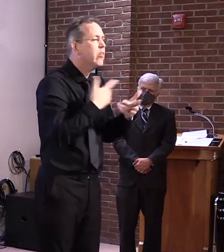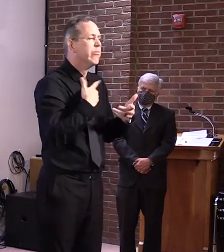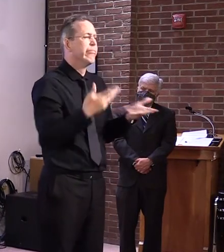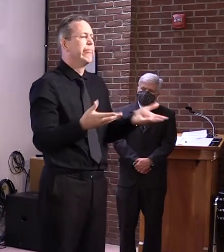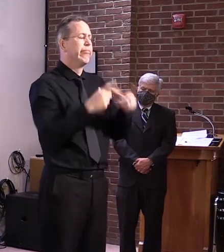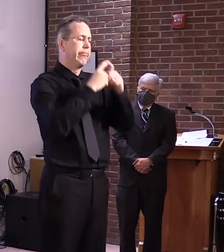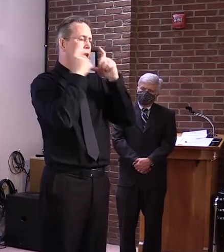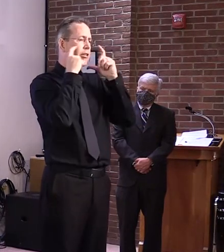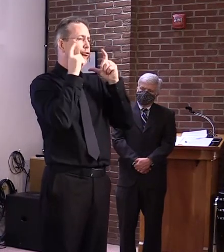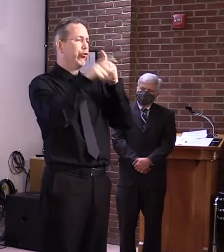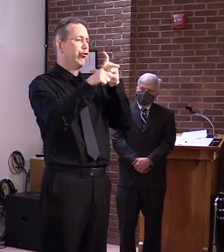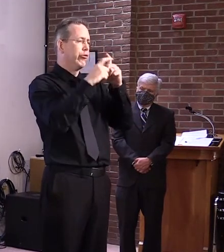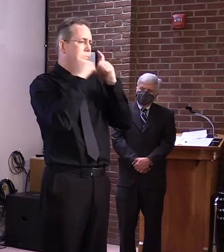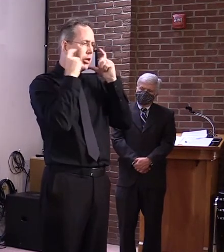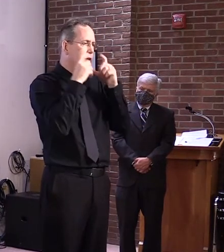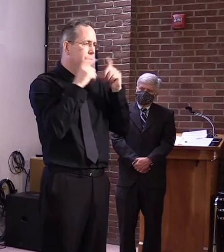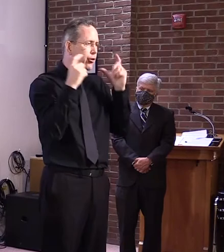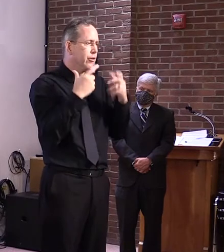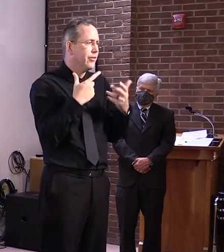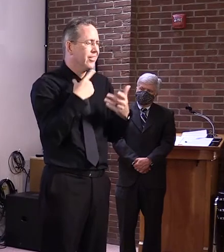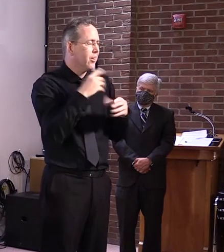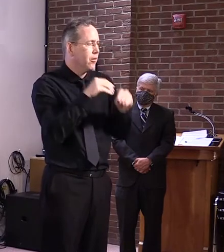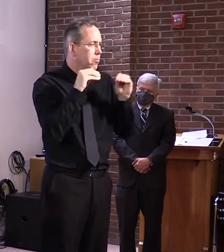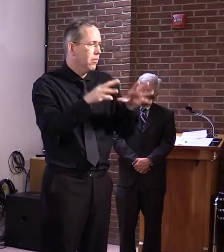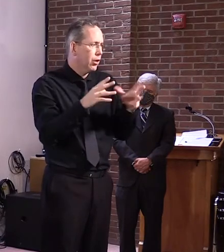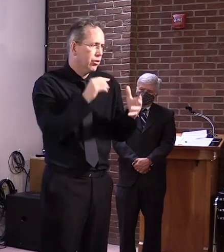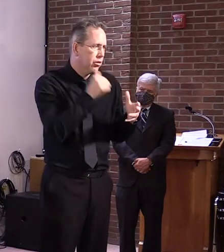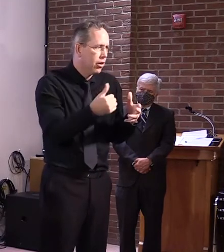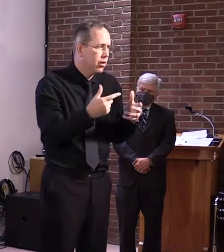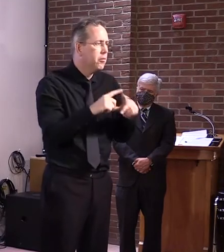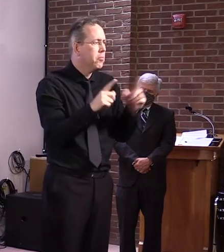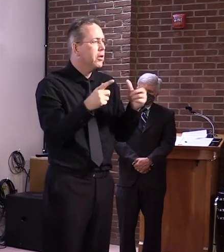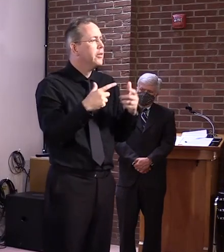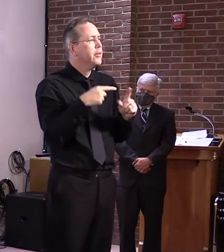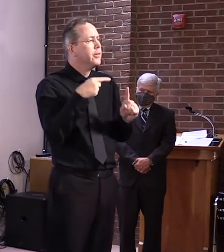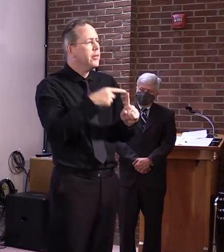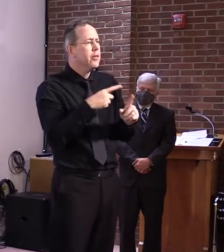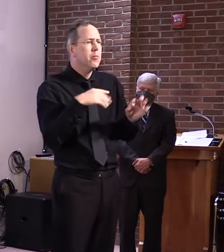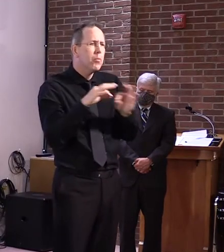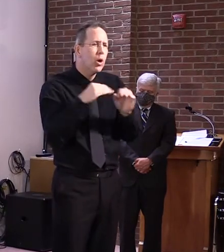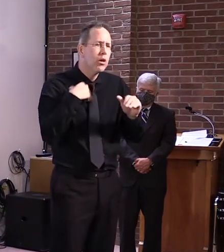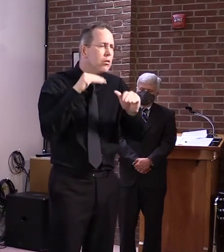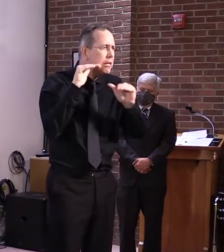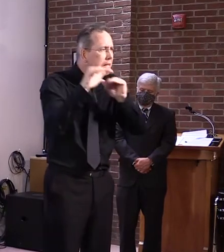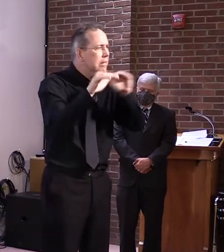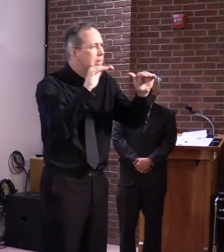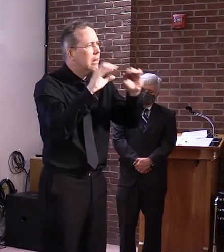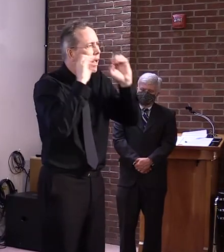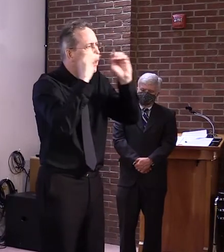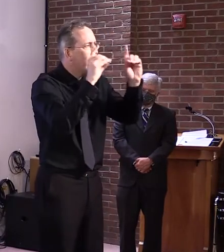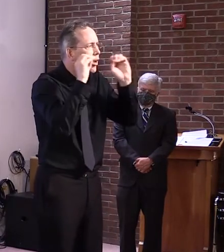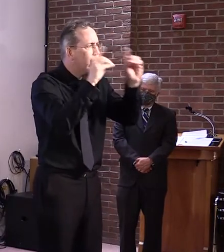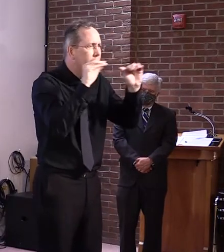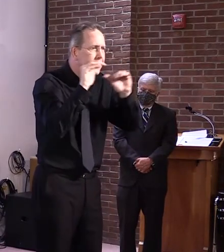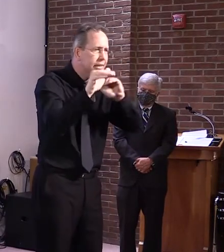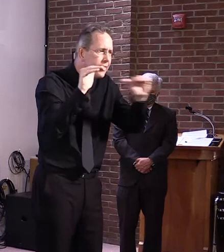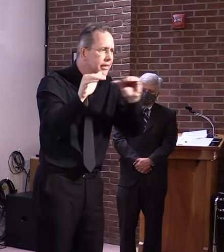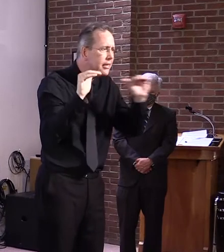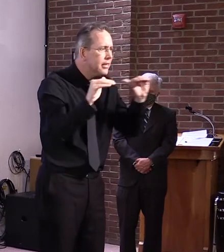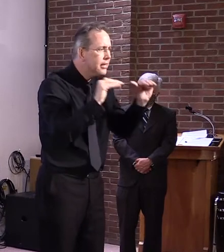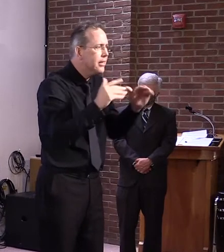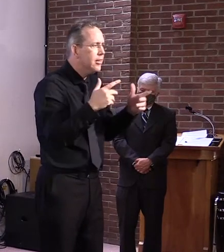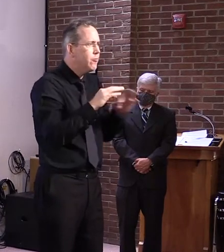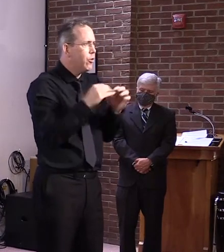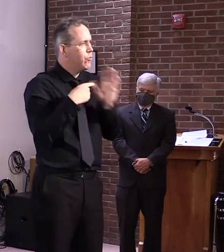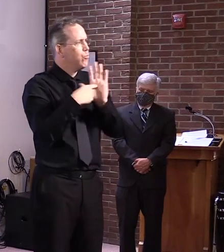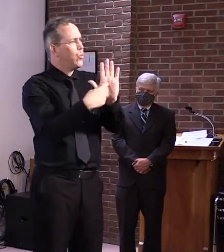so. I believe that guidance and education is the key, and we need to inspire others, and we all need to play an